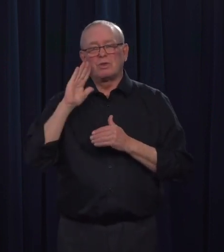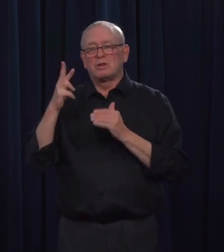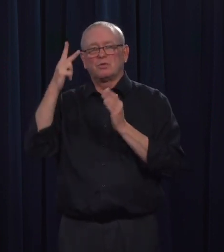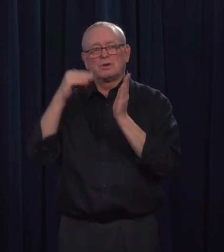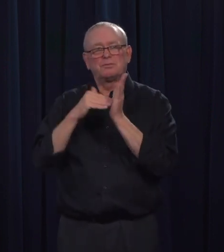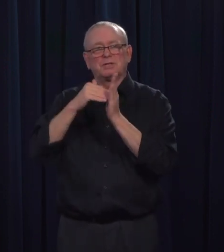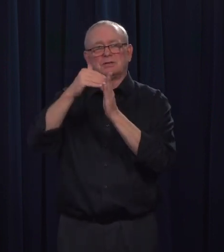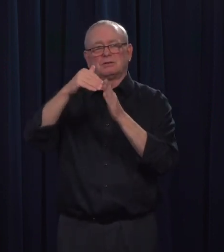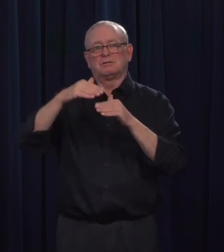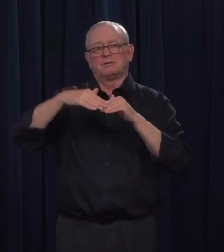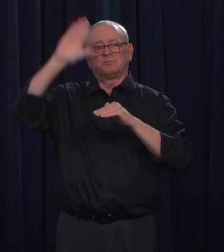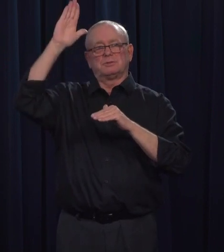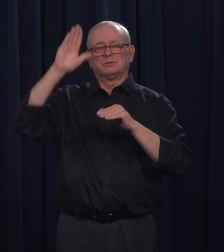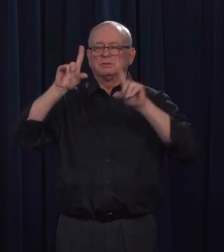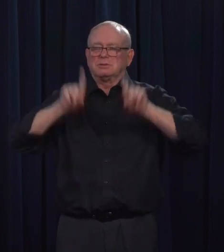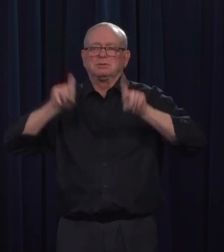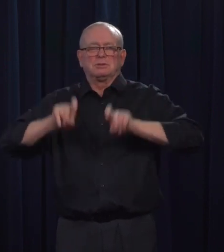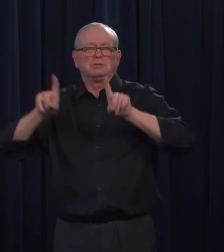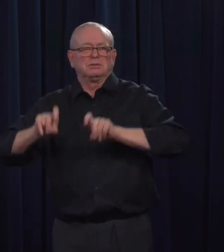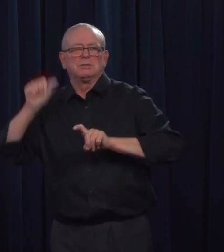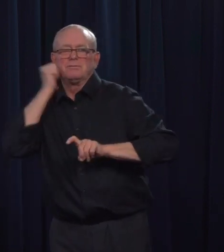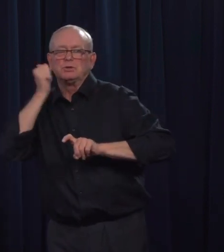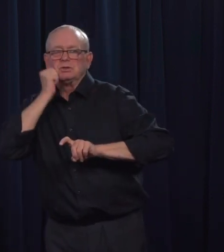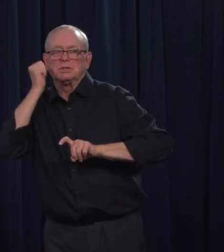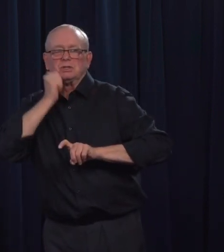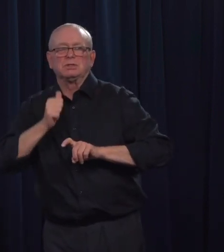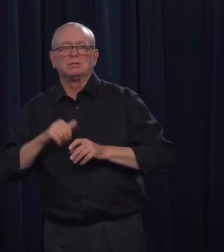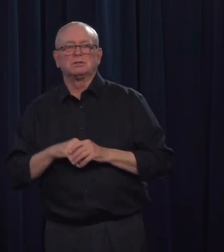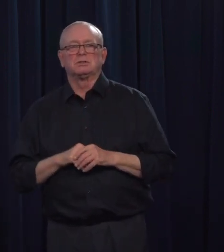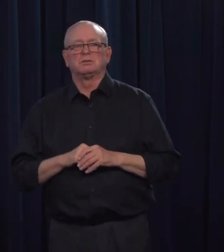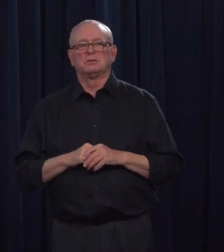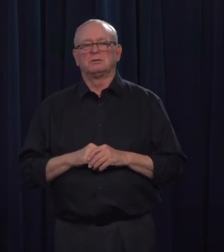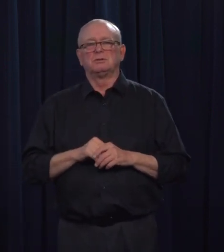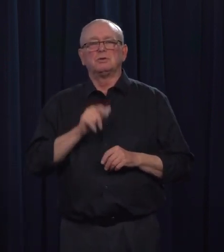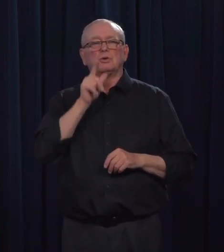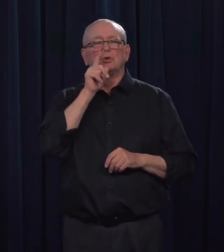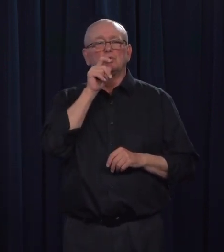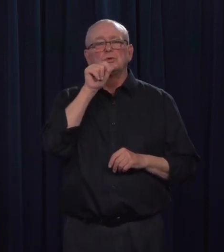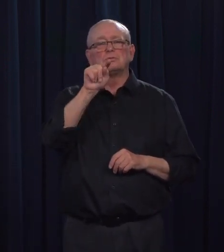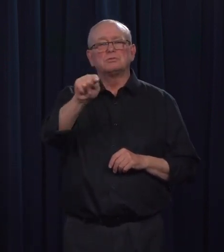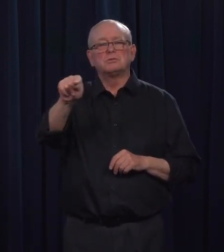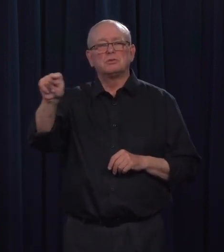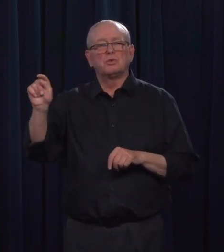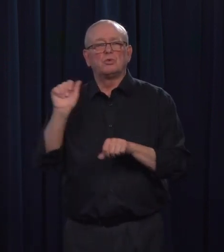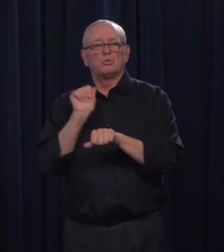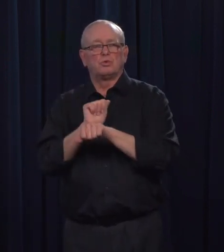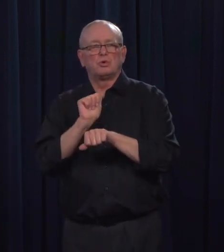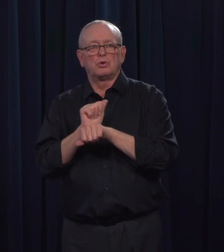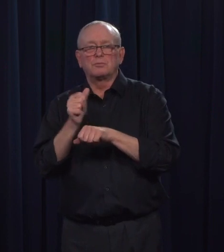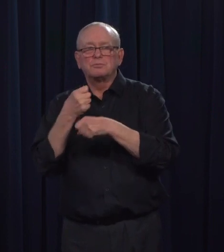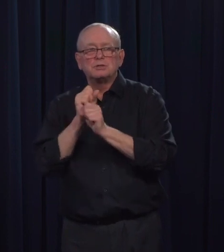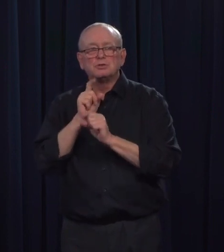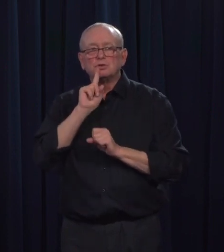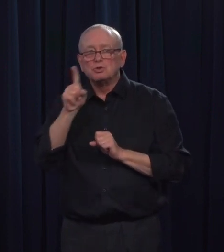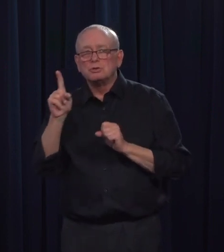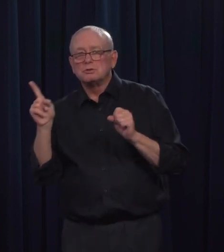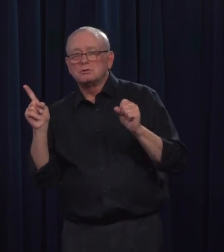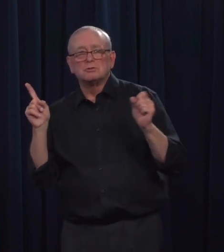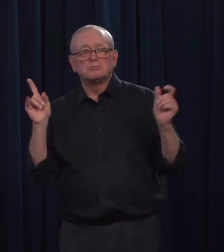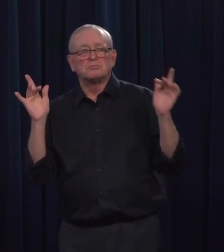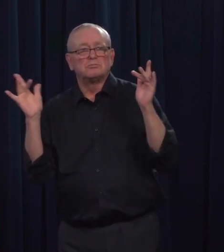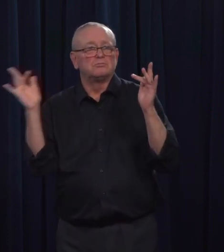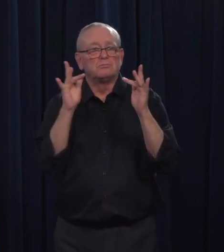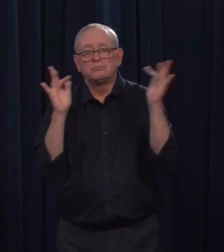are working tirelessly to make sure that anyone who is in contact with a confirmed case of COVID-19 is notified and knows